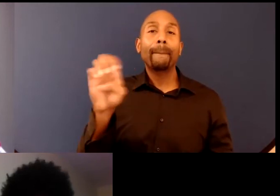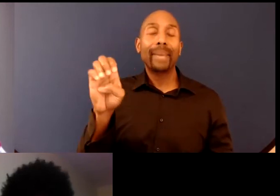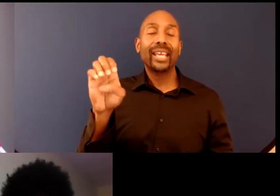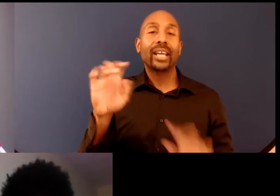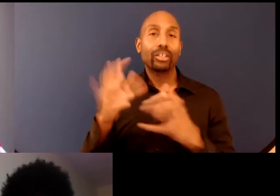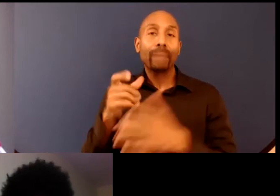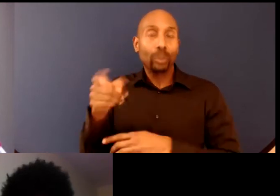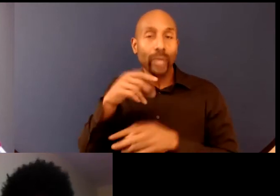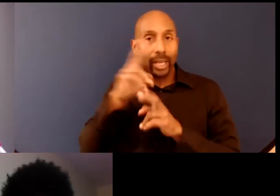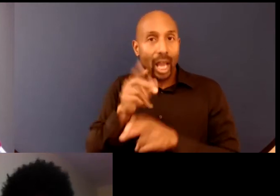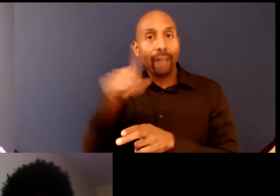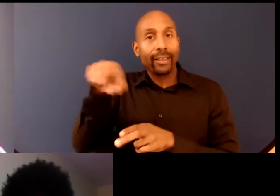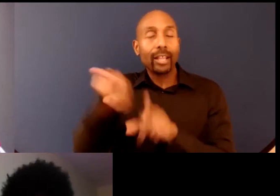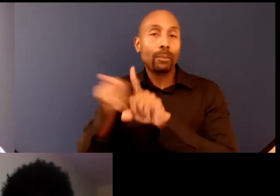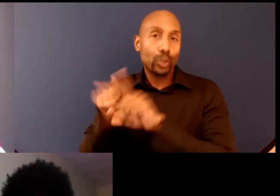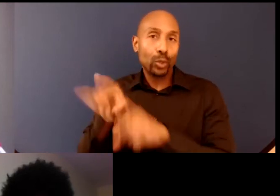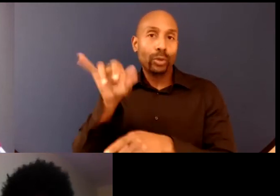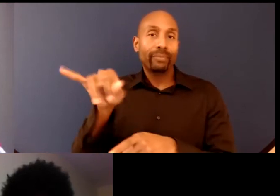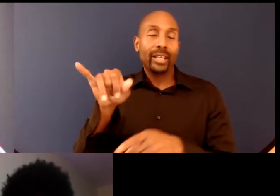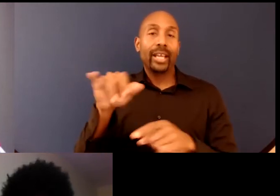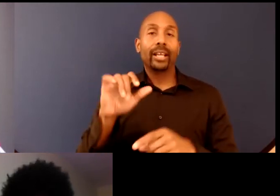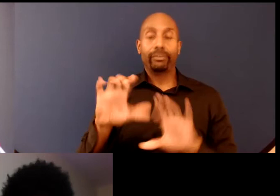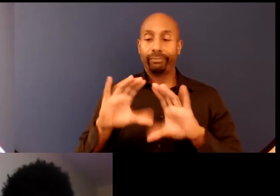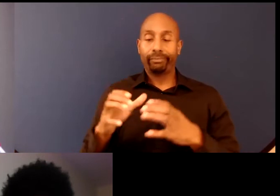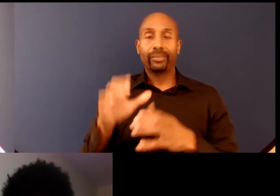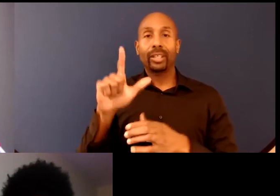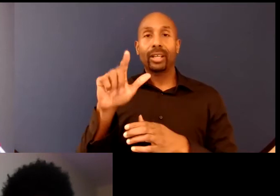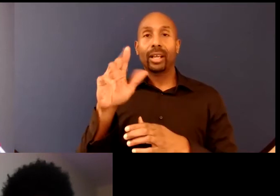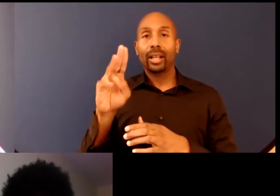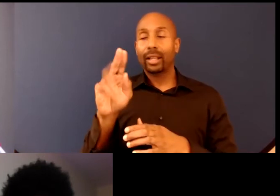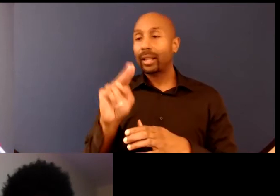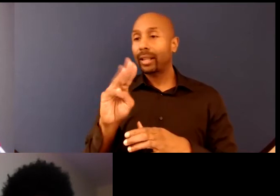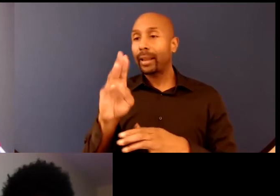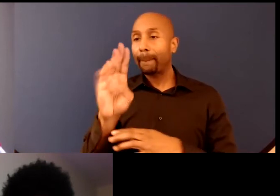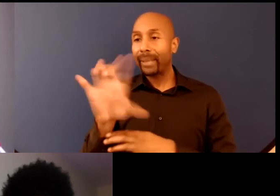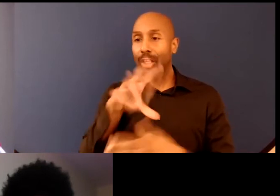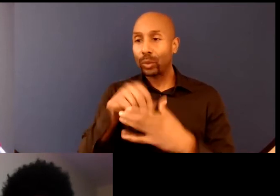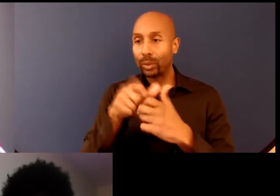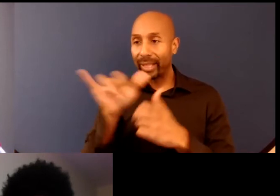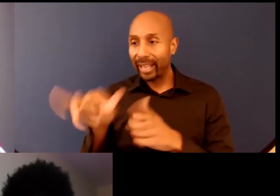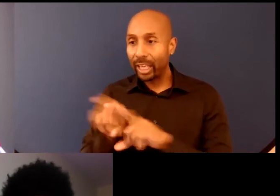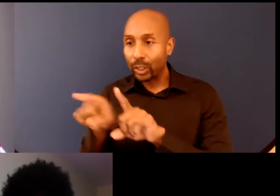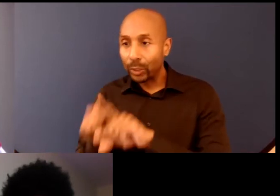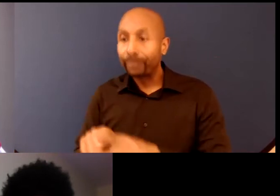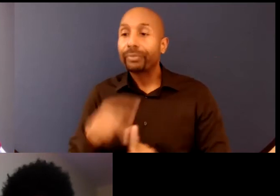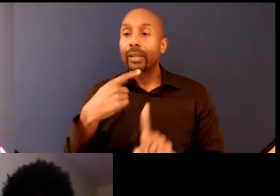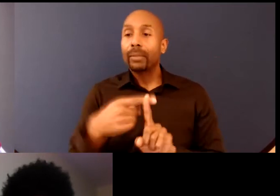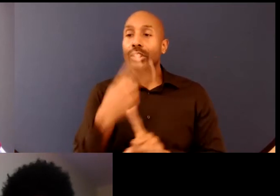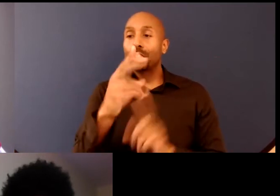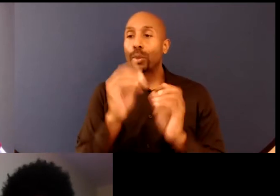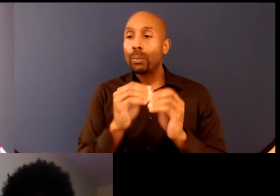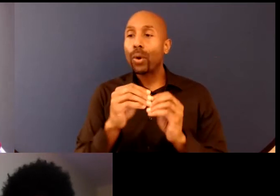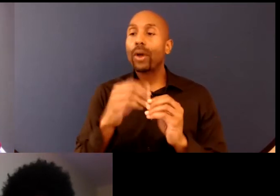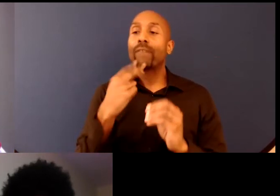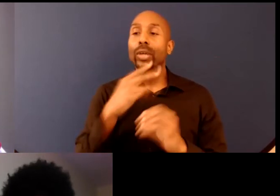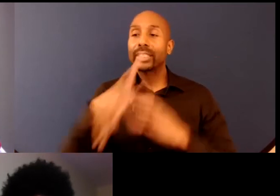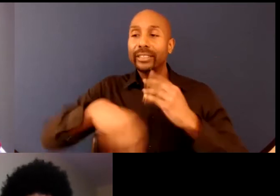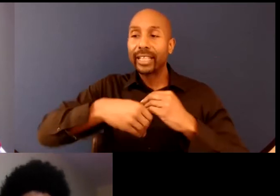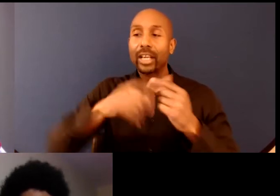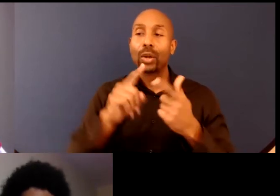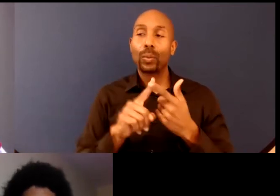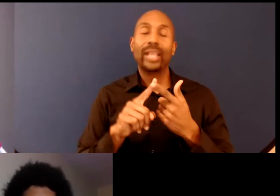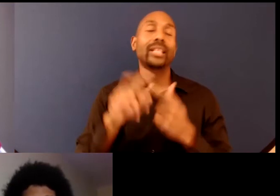who generously added their voices and their stories to the Redefine Able project. And thank you to Dr.